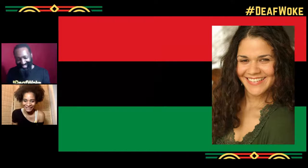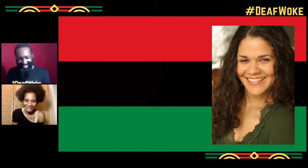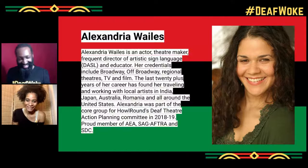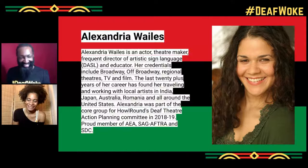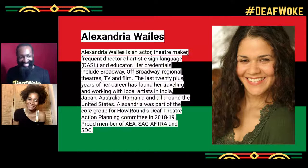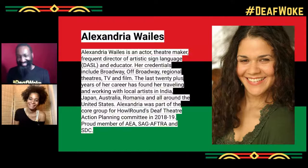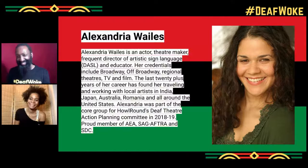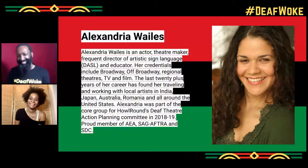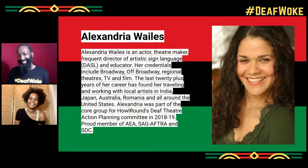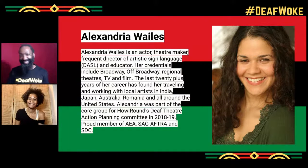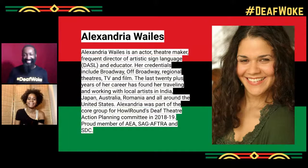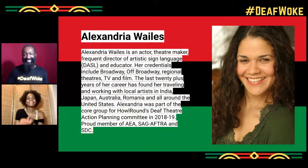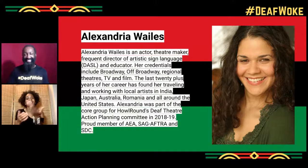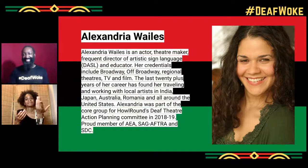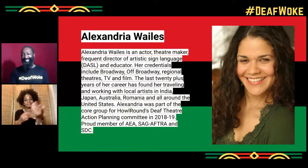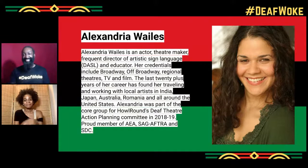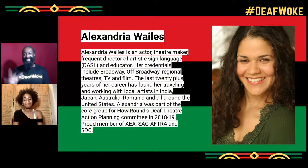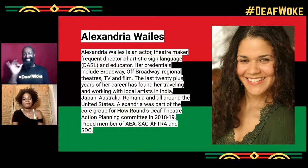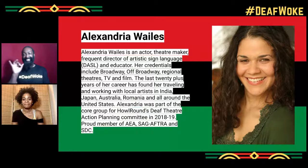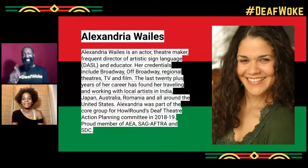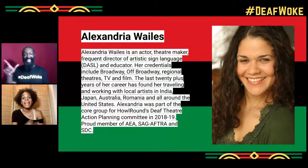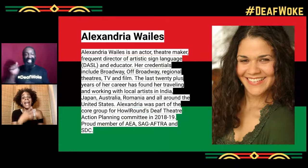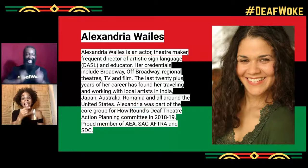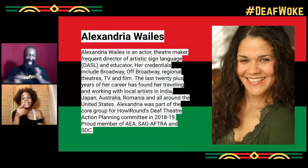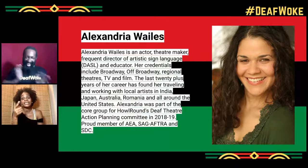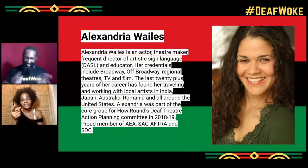Willis. Yeah, Alejandra.